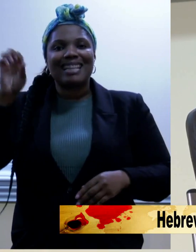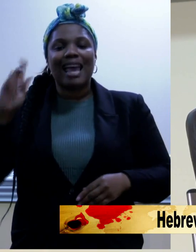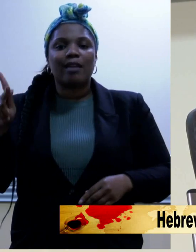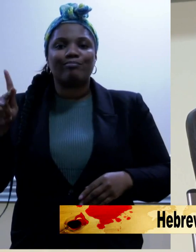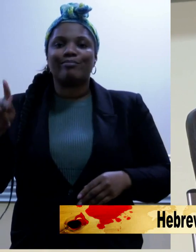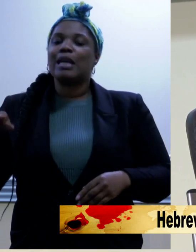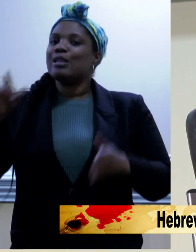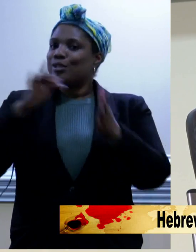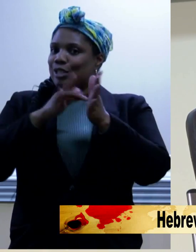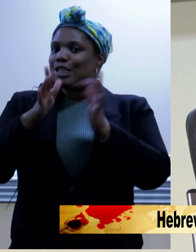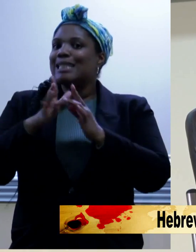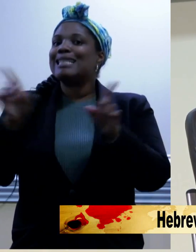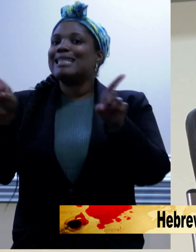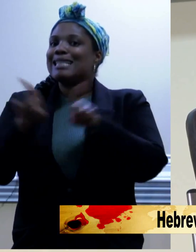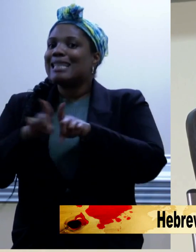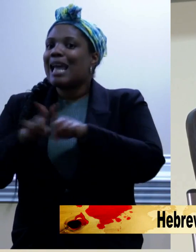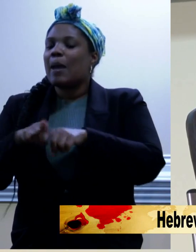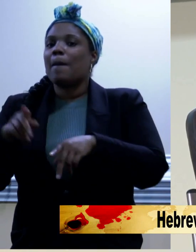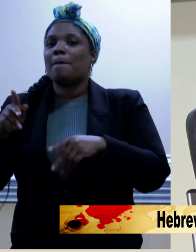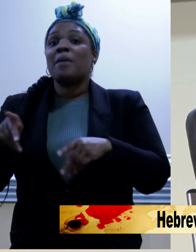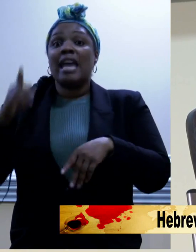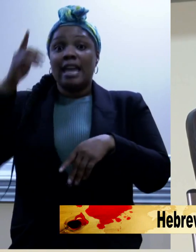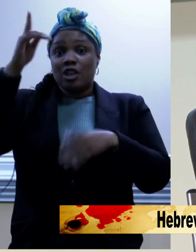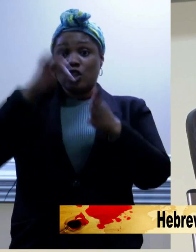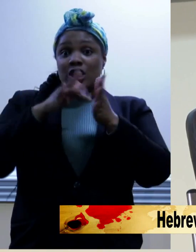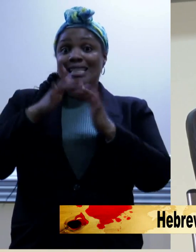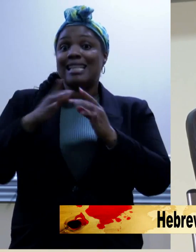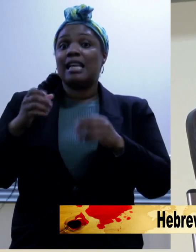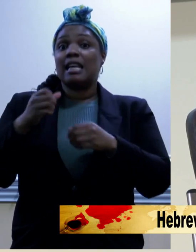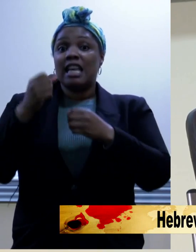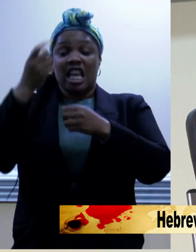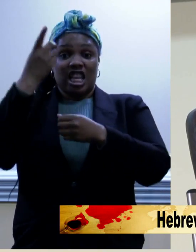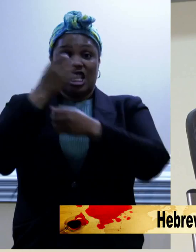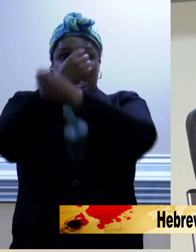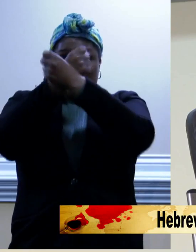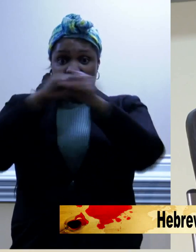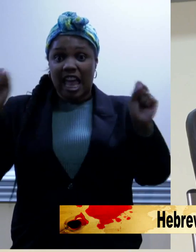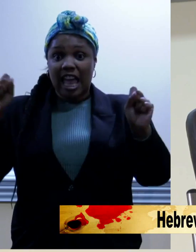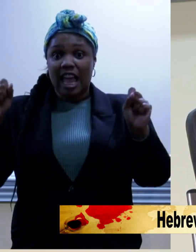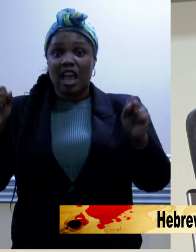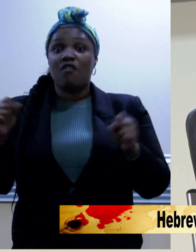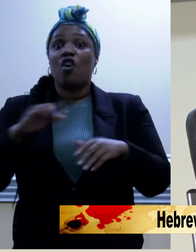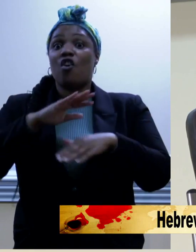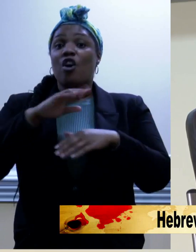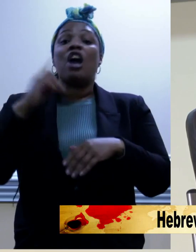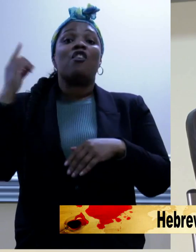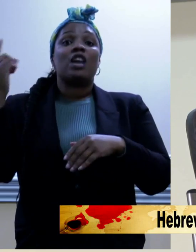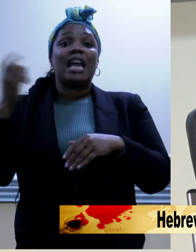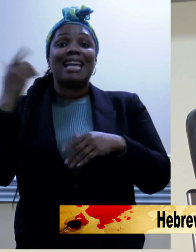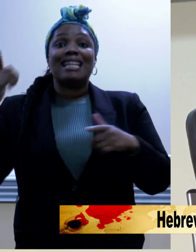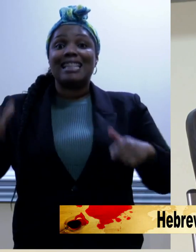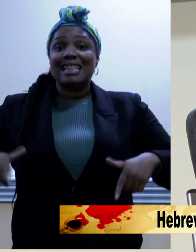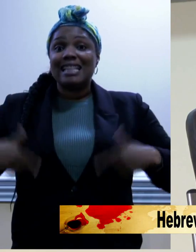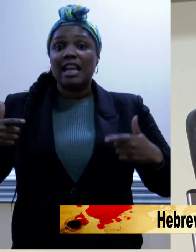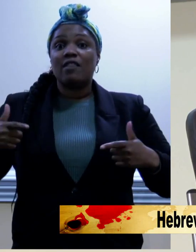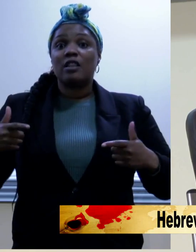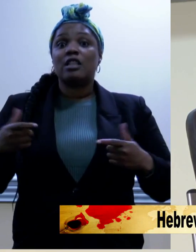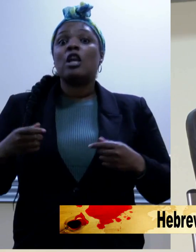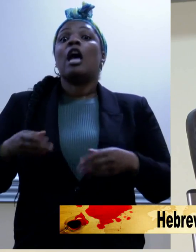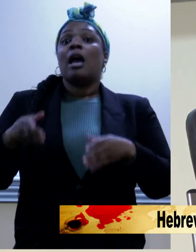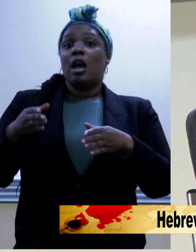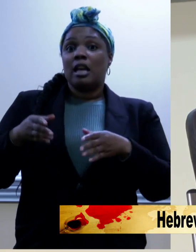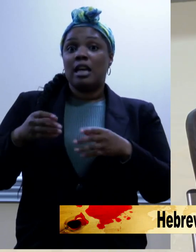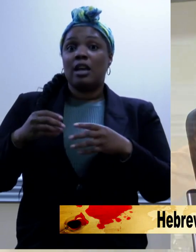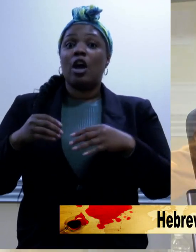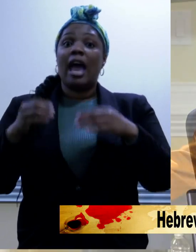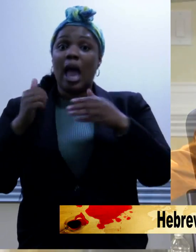also to save them to the uttermost that come unto God by him, seeing he ever liveth to make intercession for them.